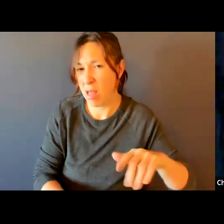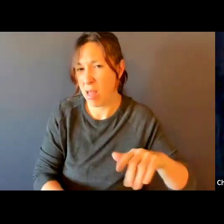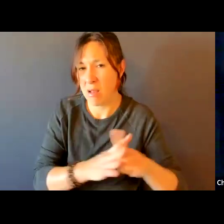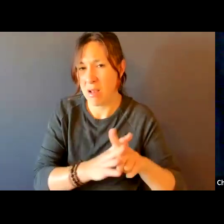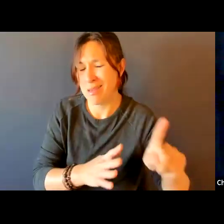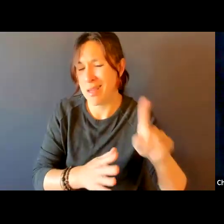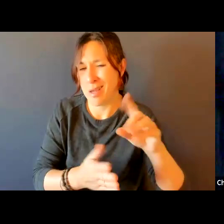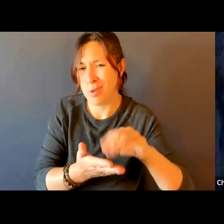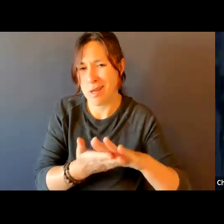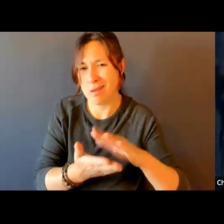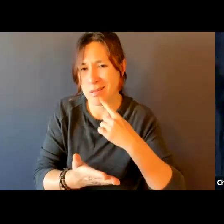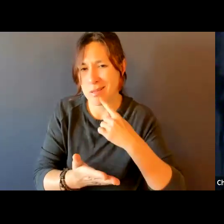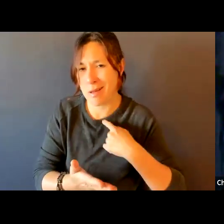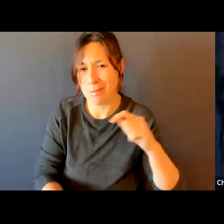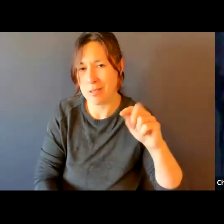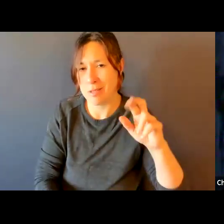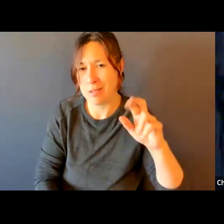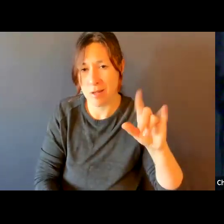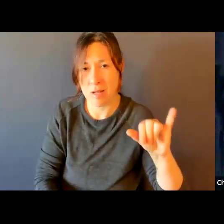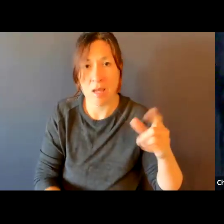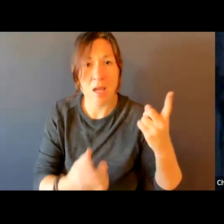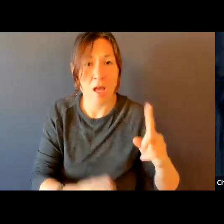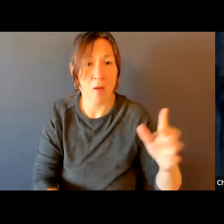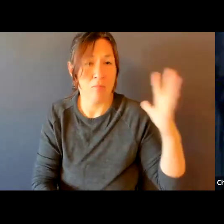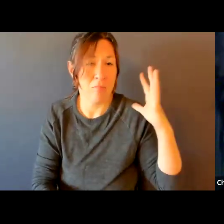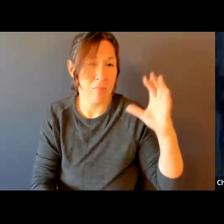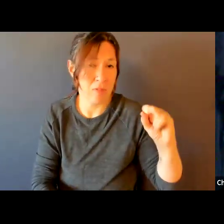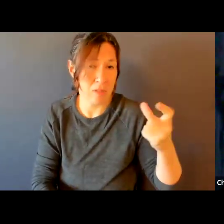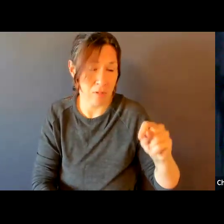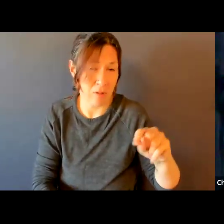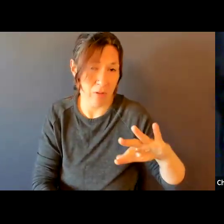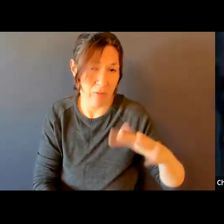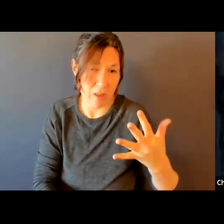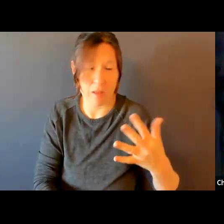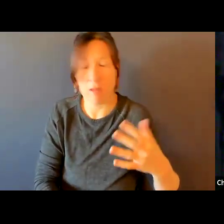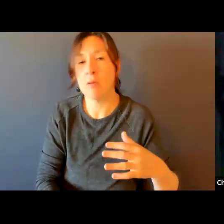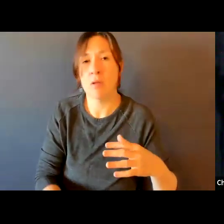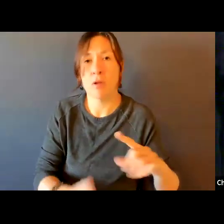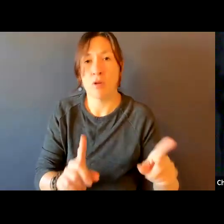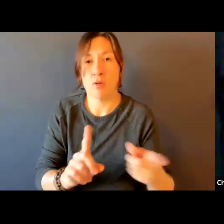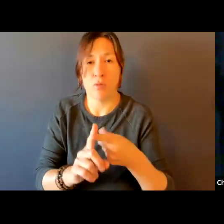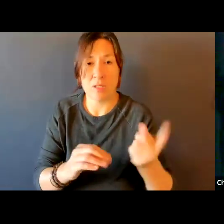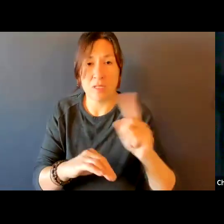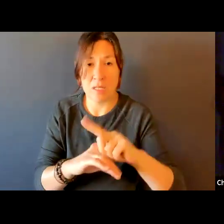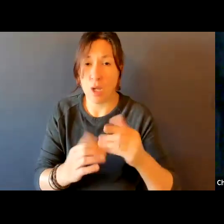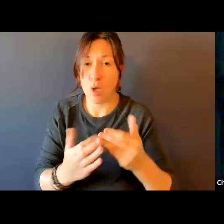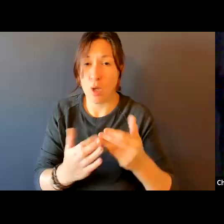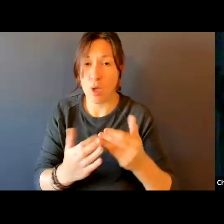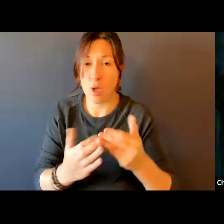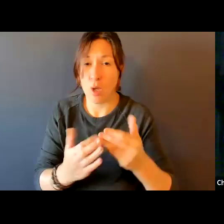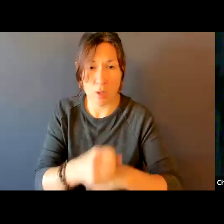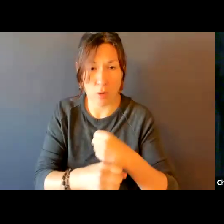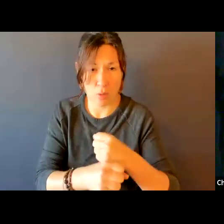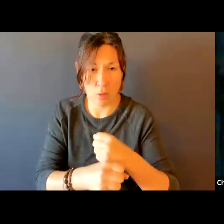tardy. This happened on September 5th, which was the first day of a new school year. And this